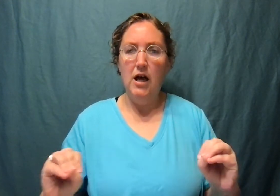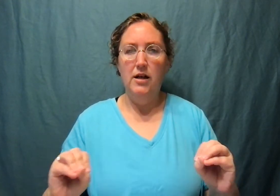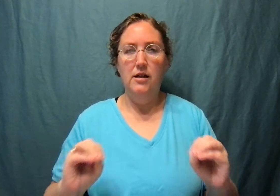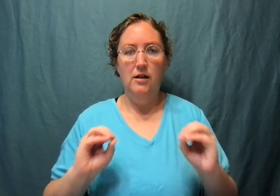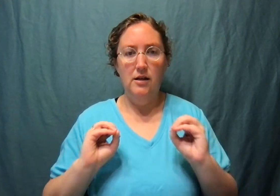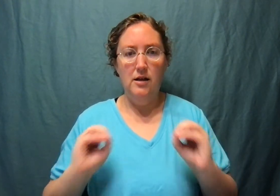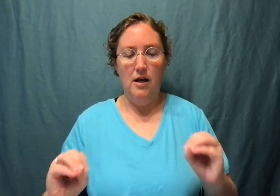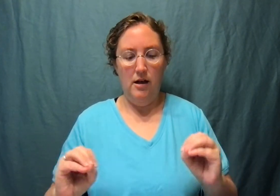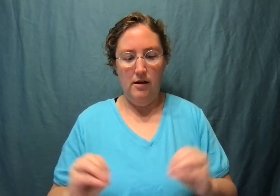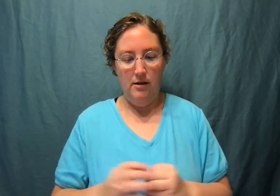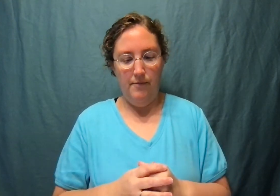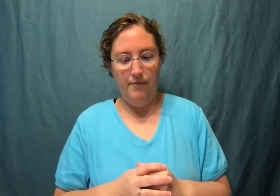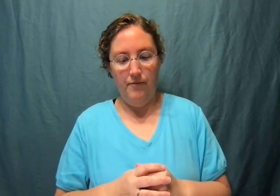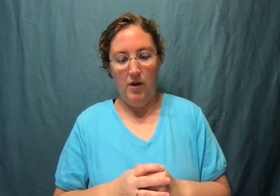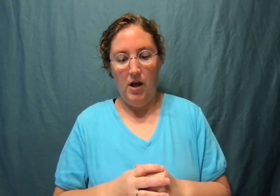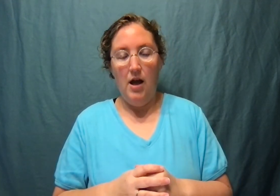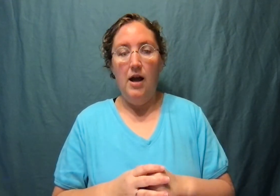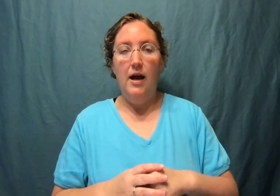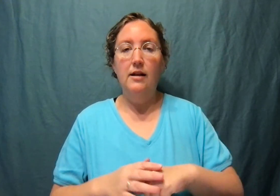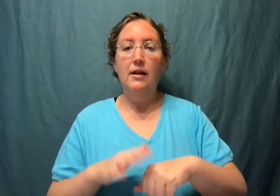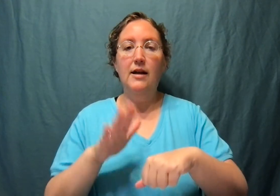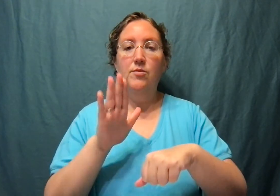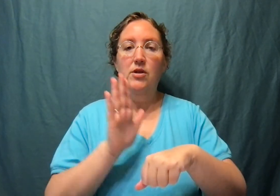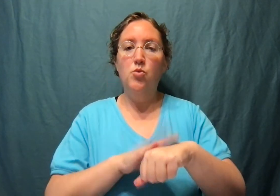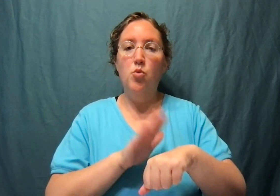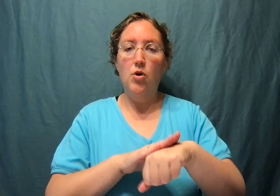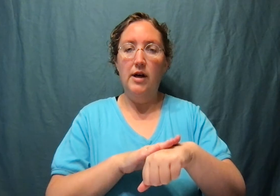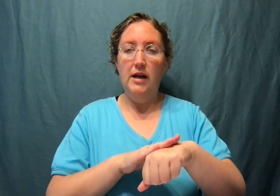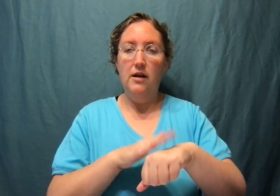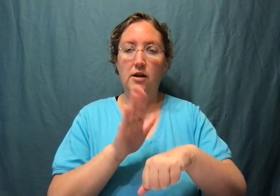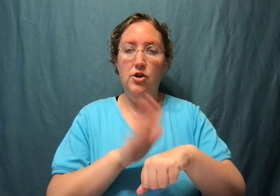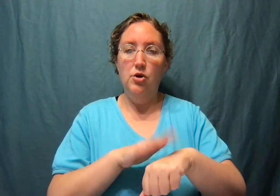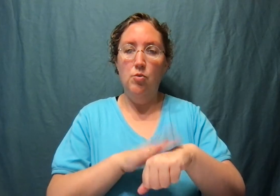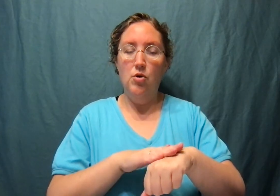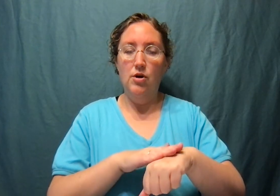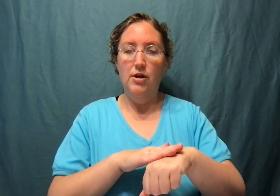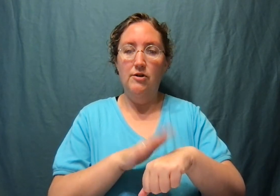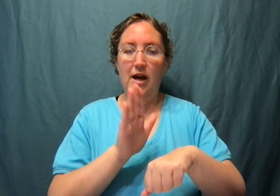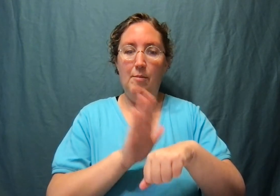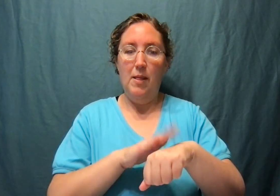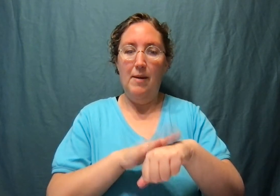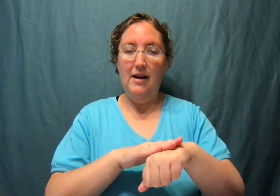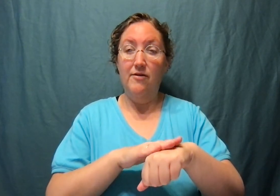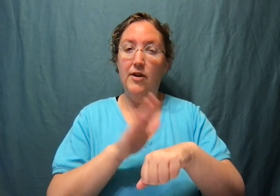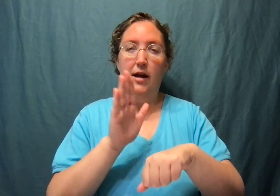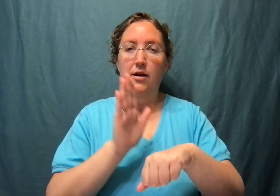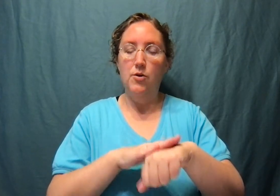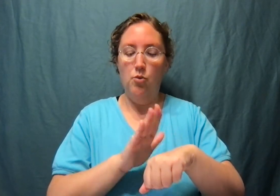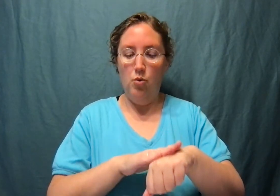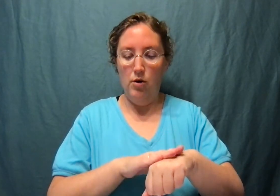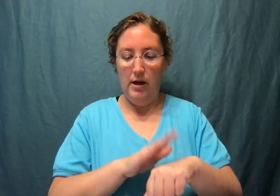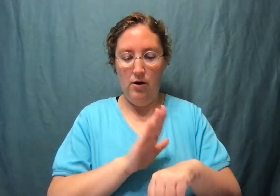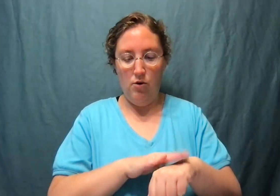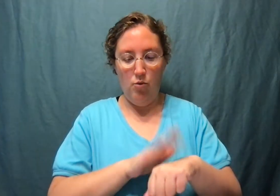None. None. And the last one is warning, to warn. You tap on the back of your hand. Warning or